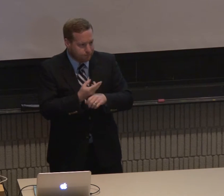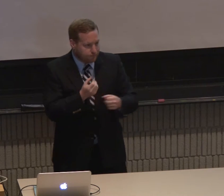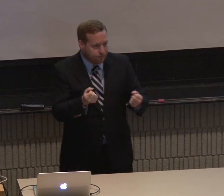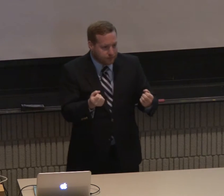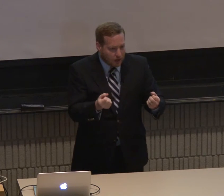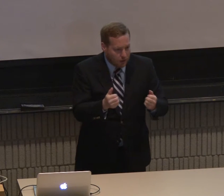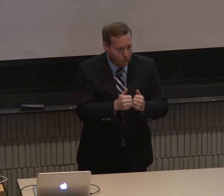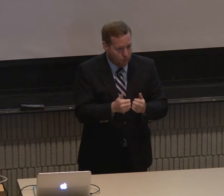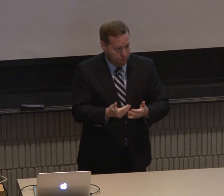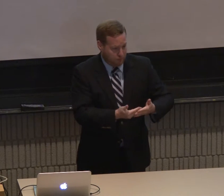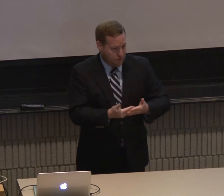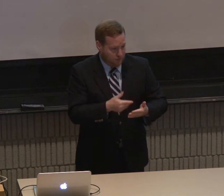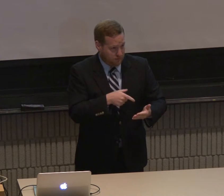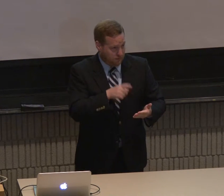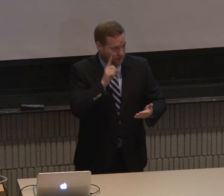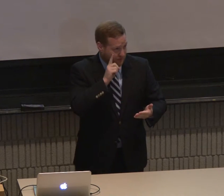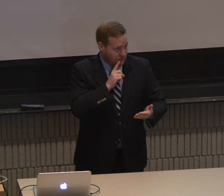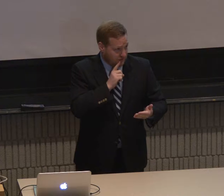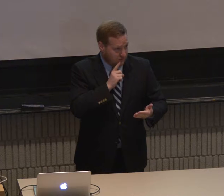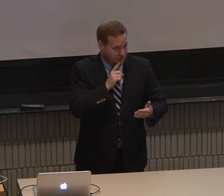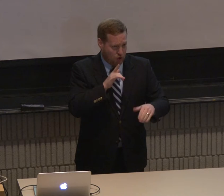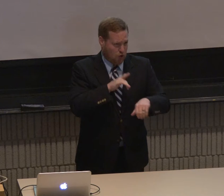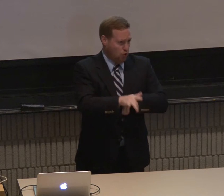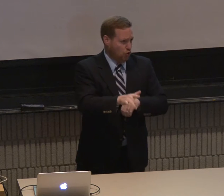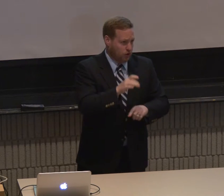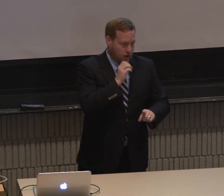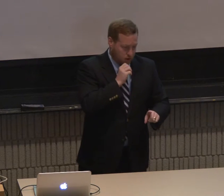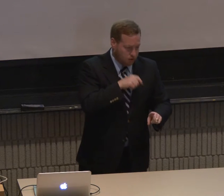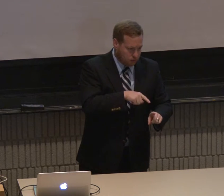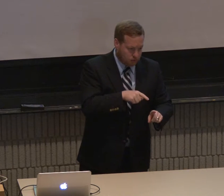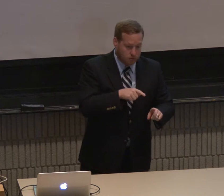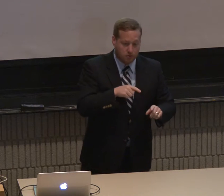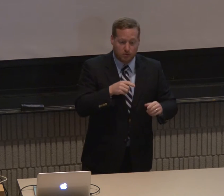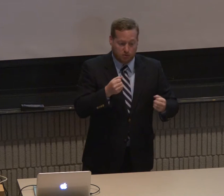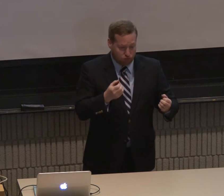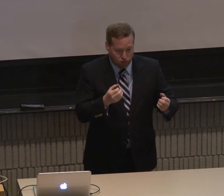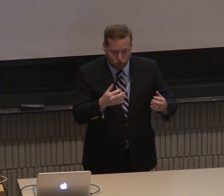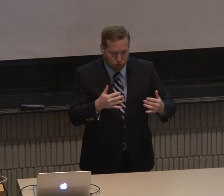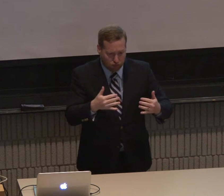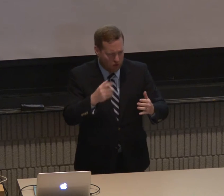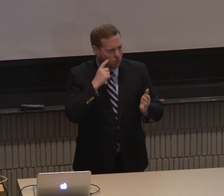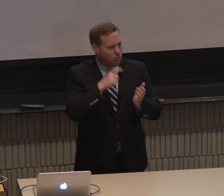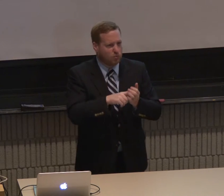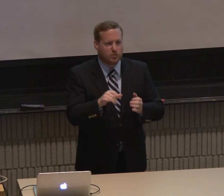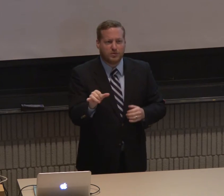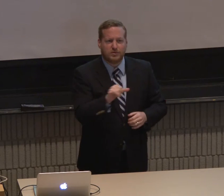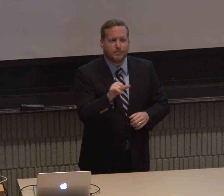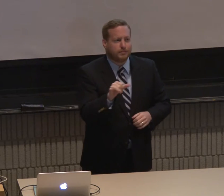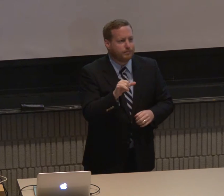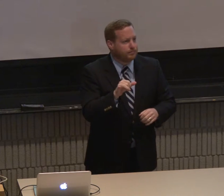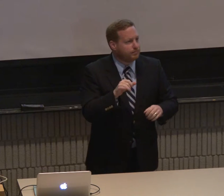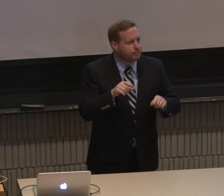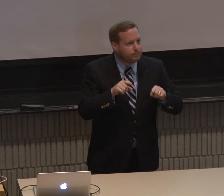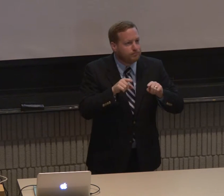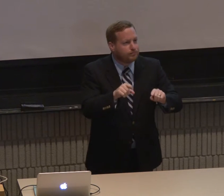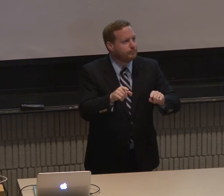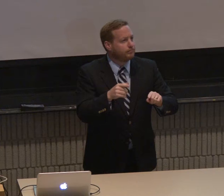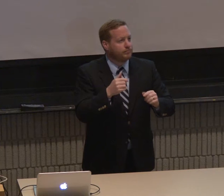Typically, hearing parents make very quick decisions about when they're supposed to start signing with a deaf child. Deaf